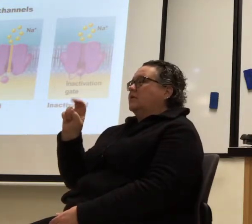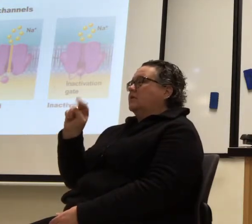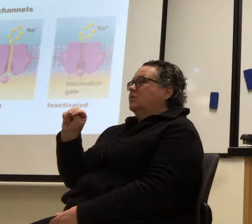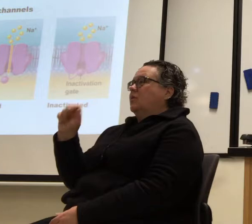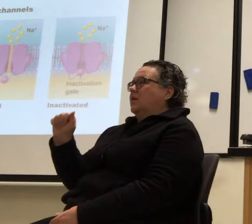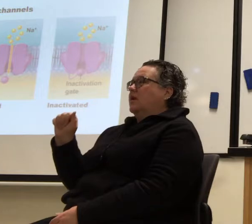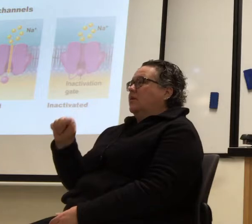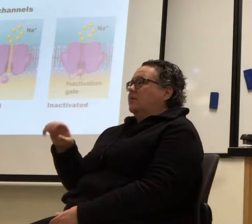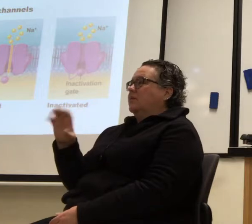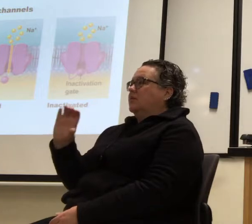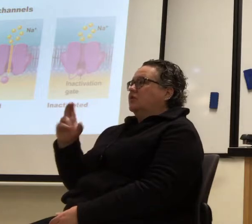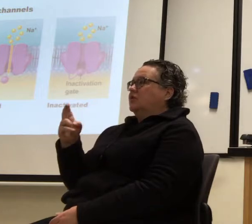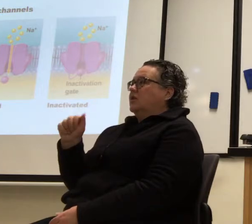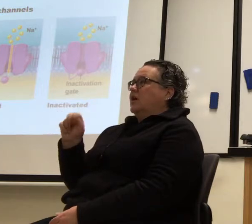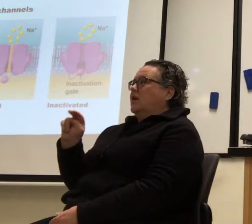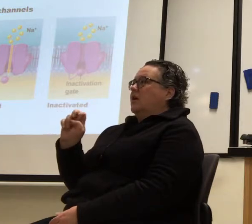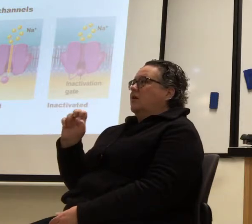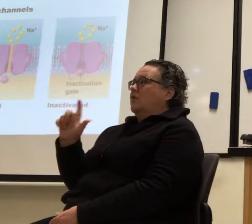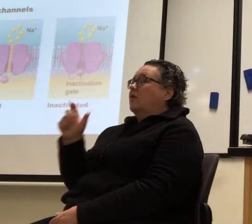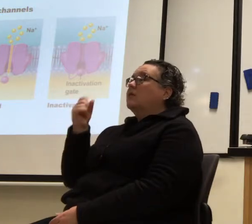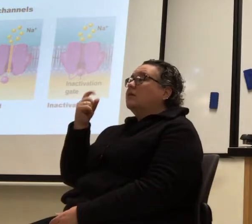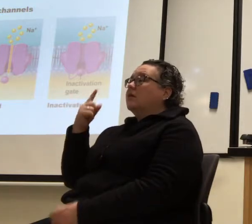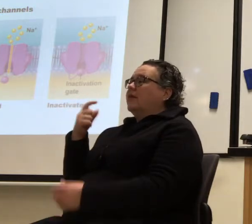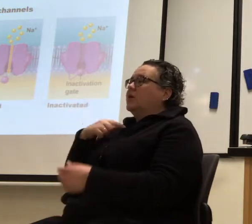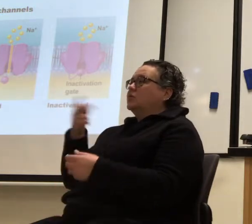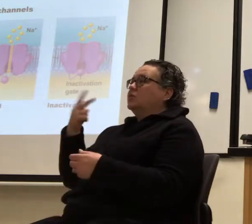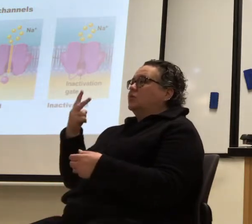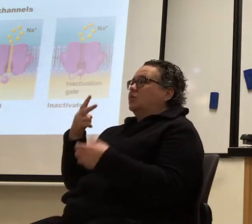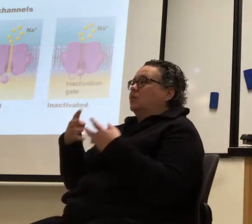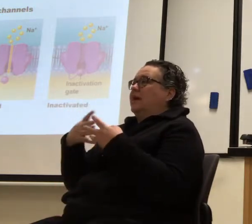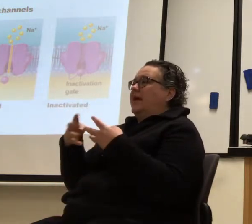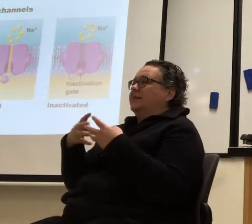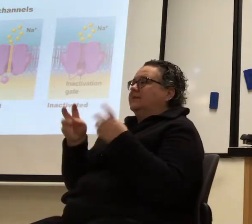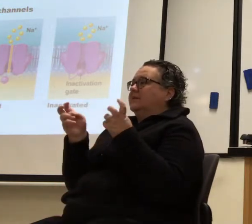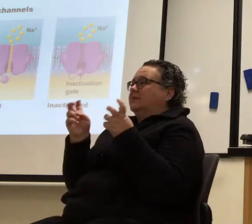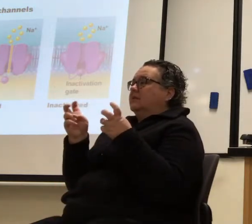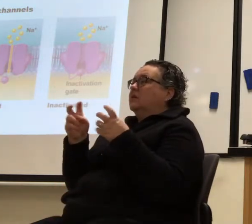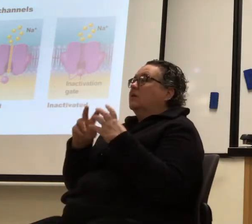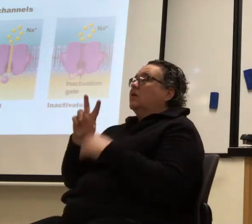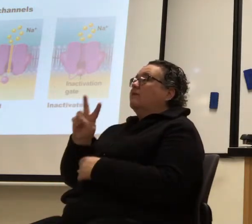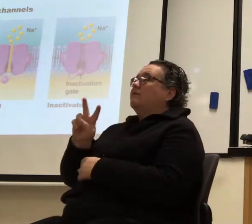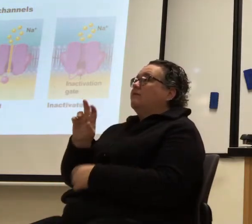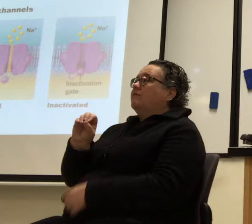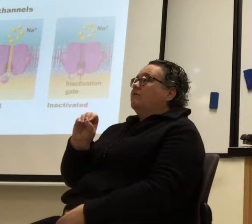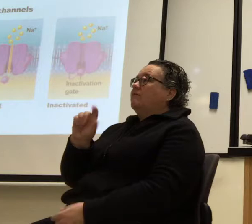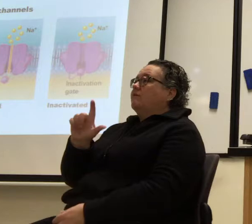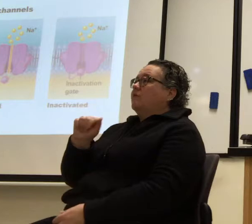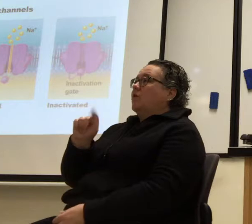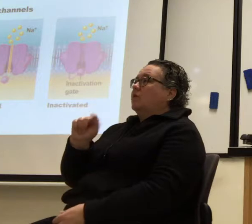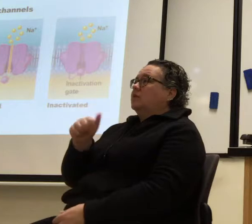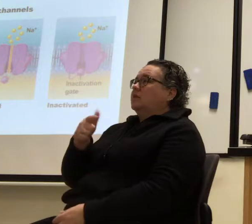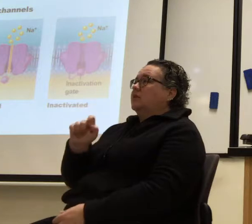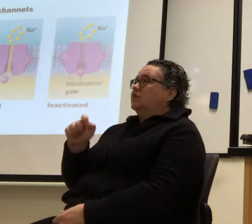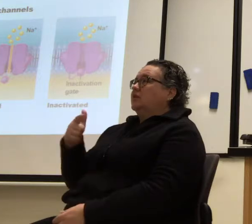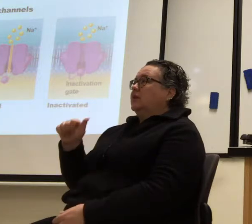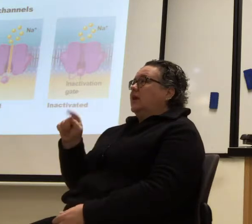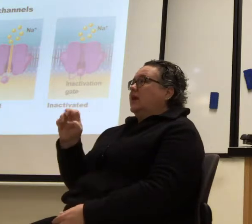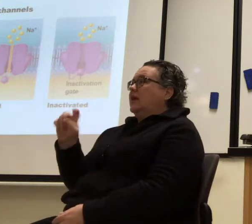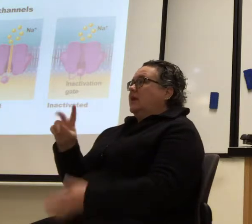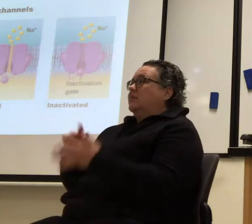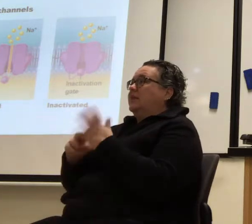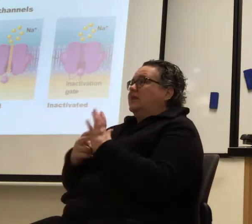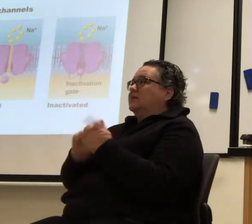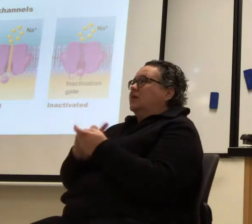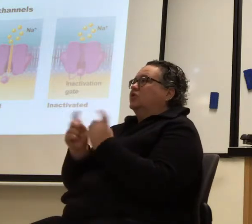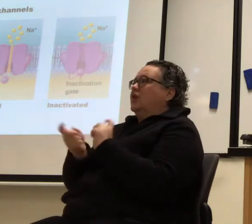There's two gates. Okay, first of all, let me remind you what voltage gated means. A change in voltage. And I don't know if you remember, I drew this